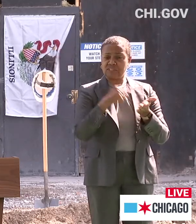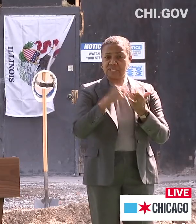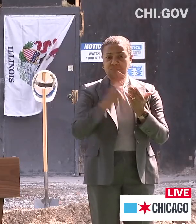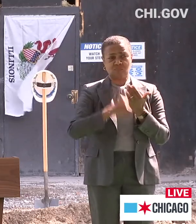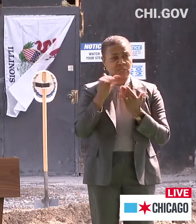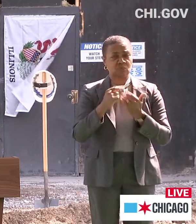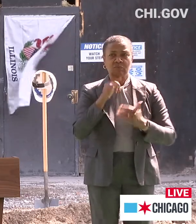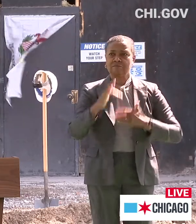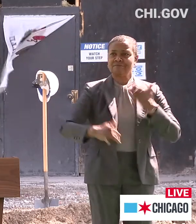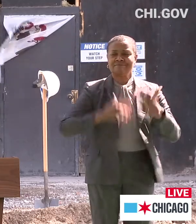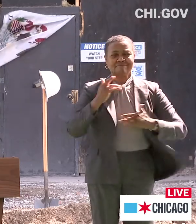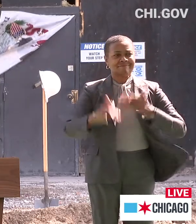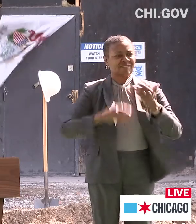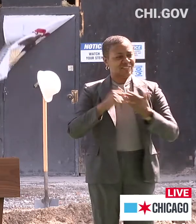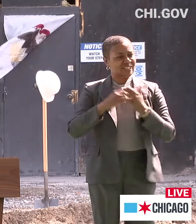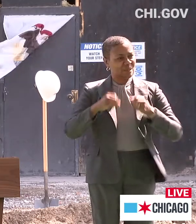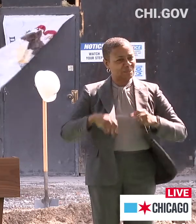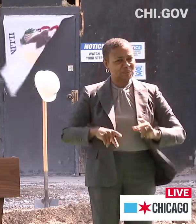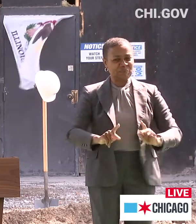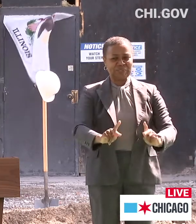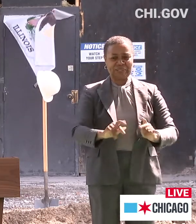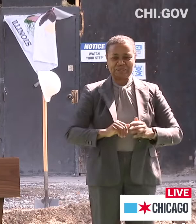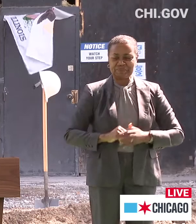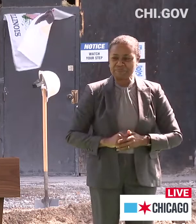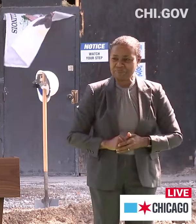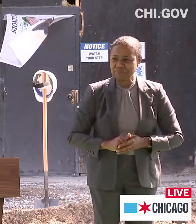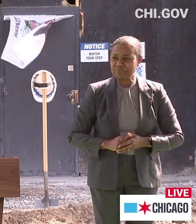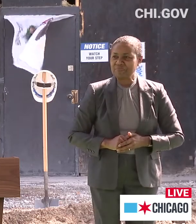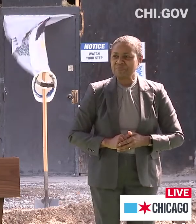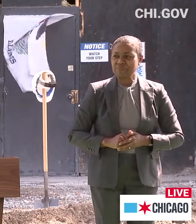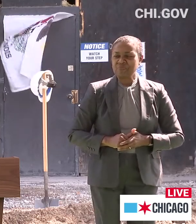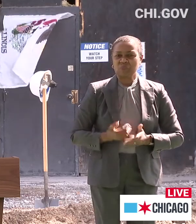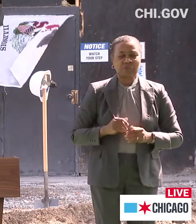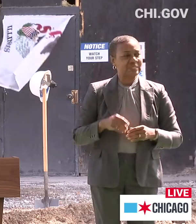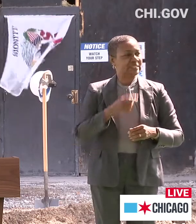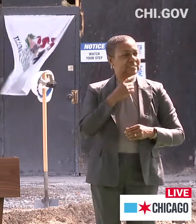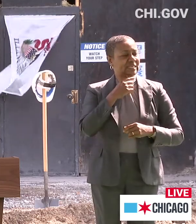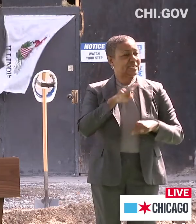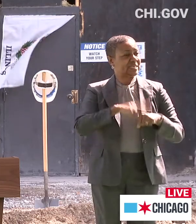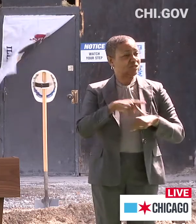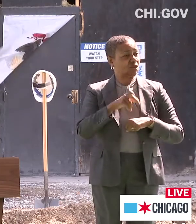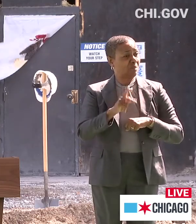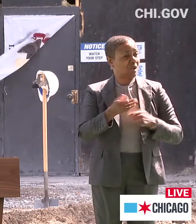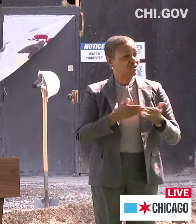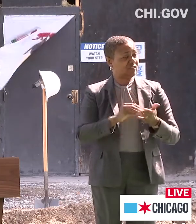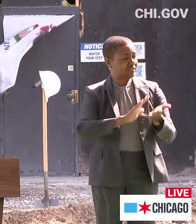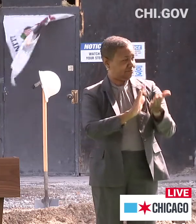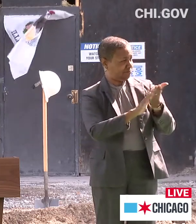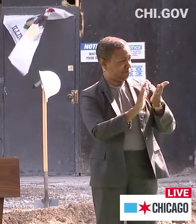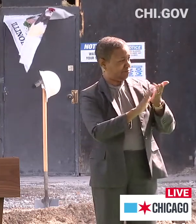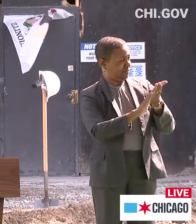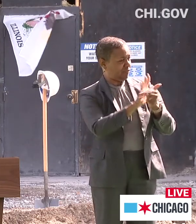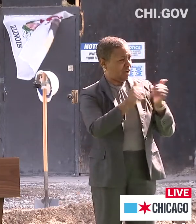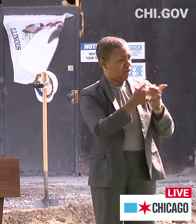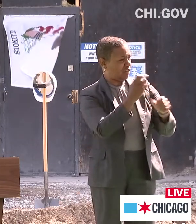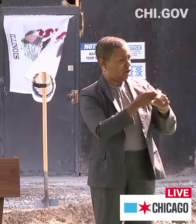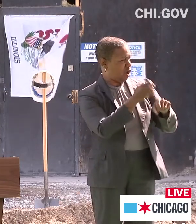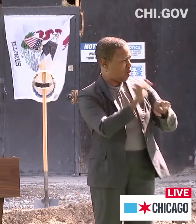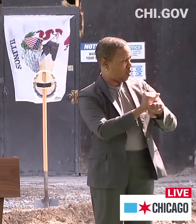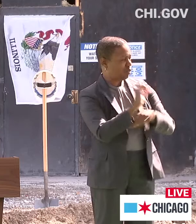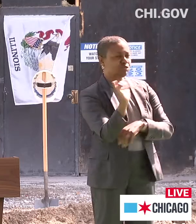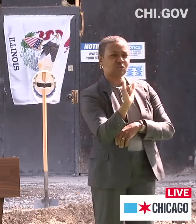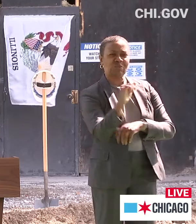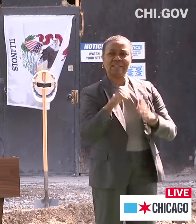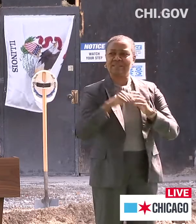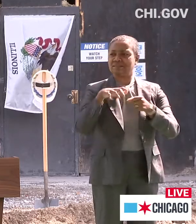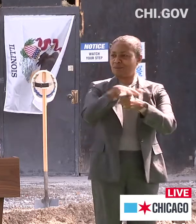We are extremely excited about this opportunity, and we want to give the National Park Service a round of applause for all the great work that they're doing here in the